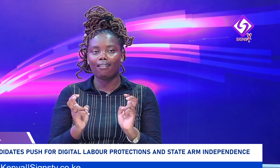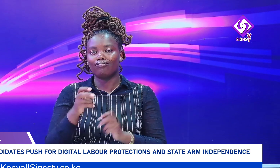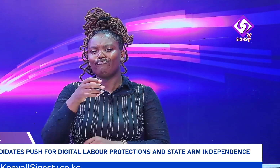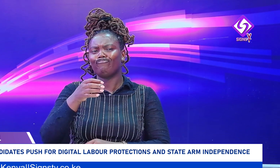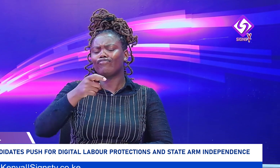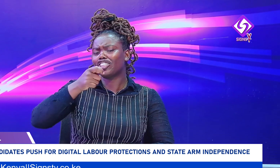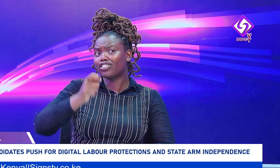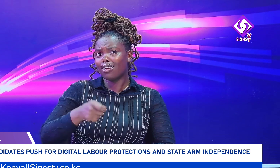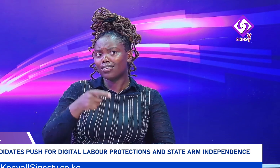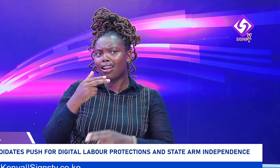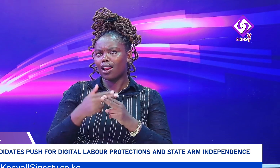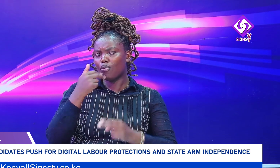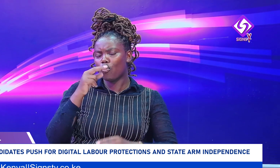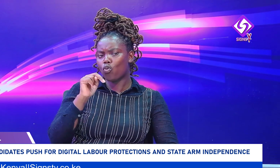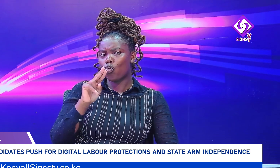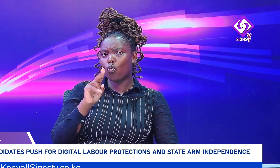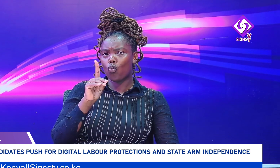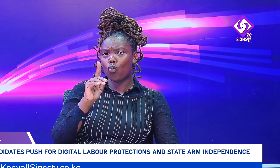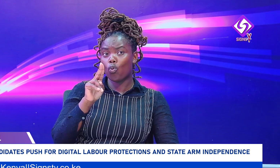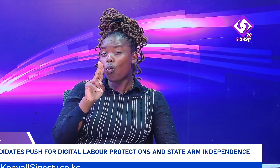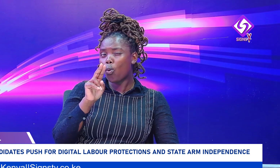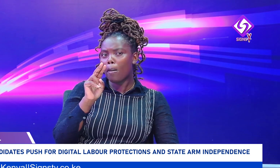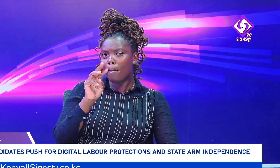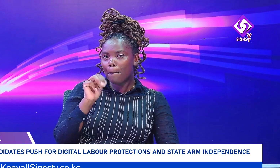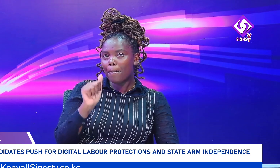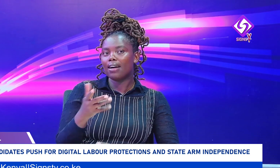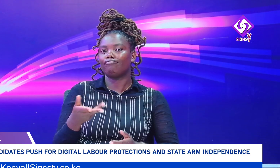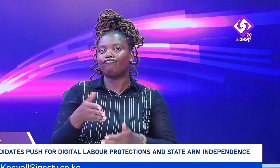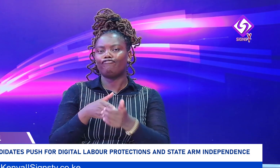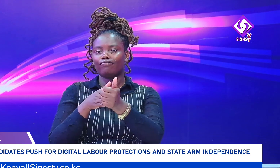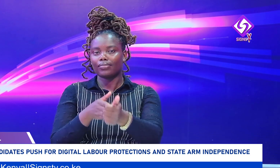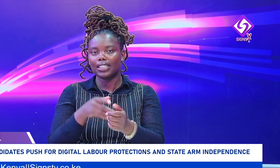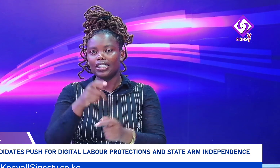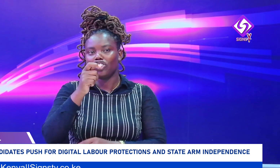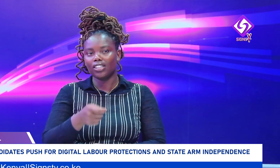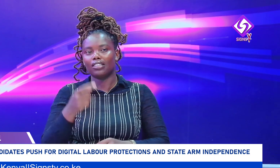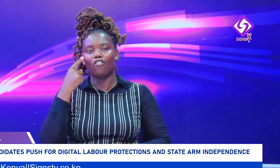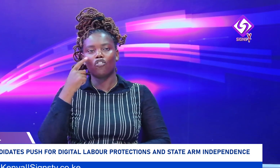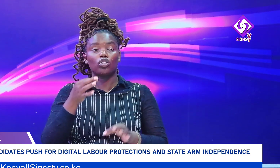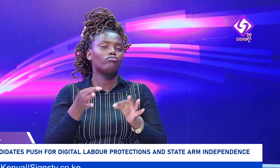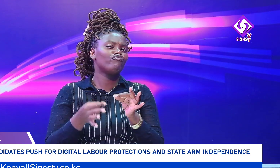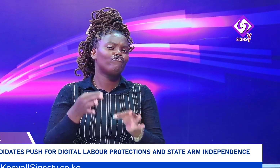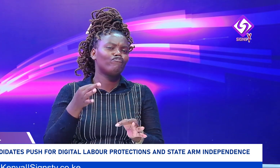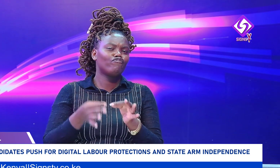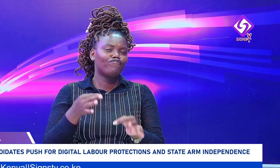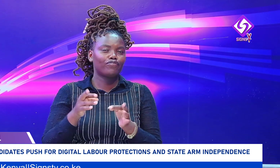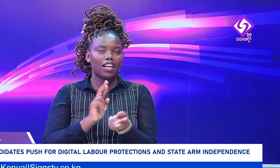Justice Ndumanderi, the presiding judge of the Judicial Review and Labor Rights Division, issued a compelling